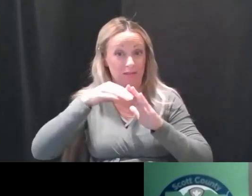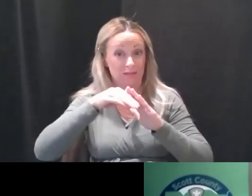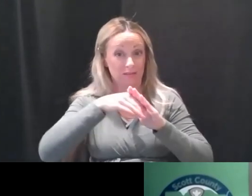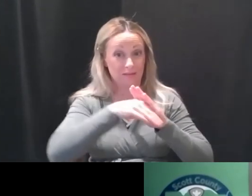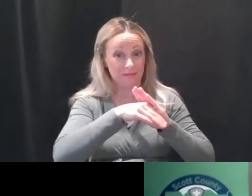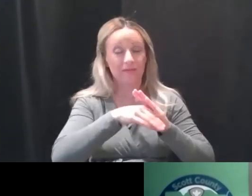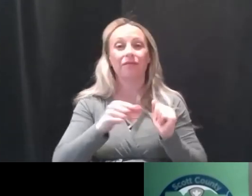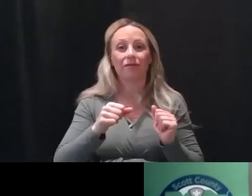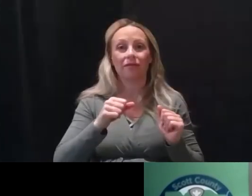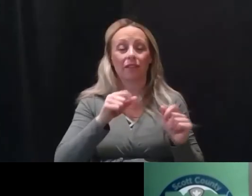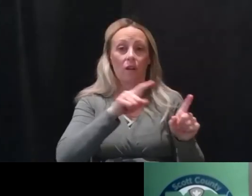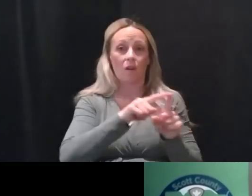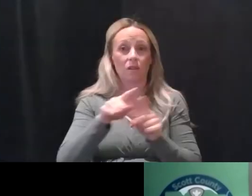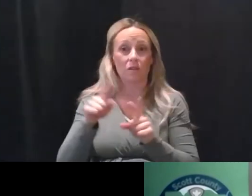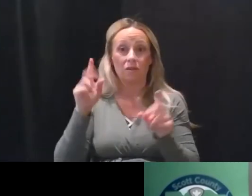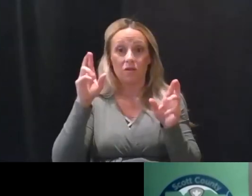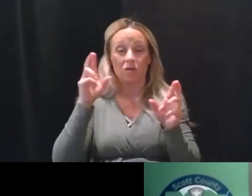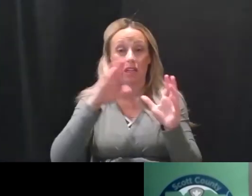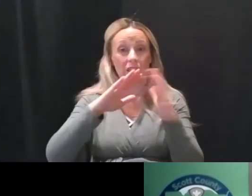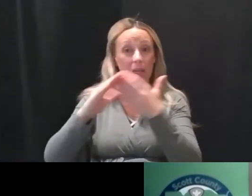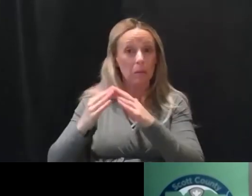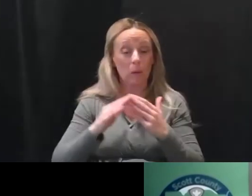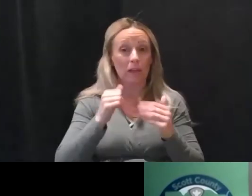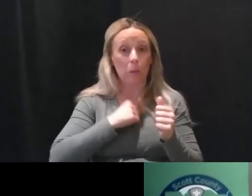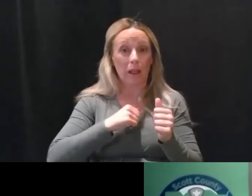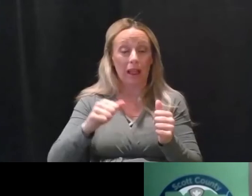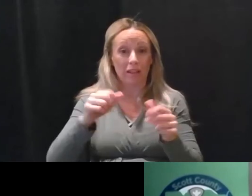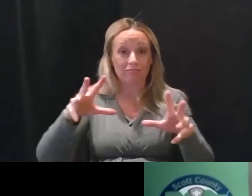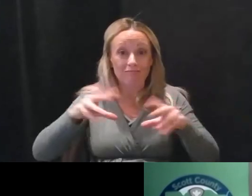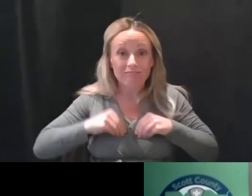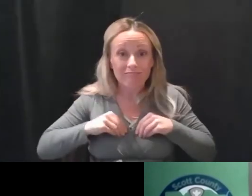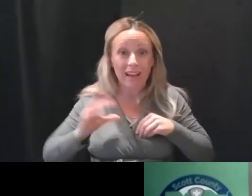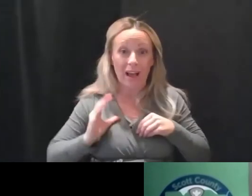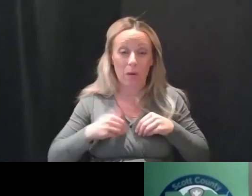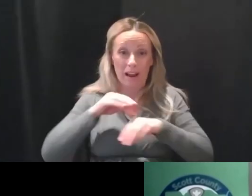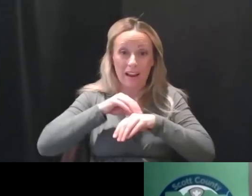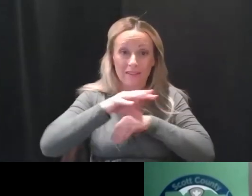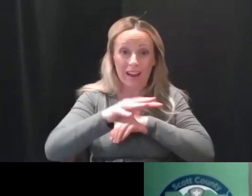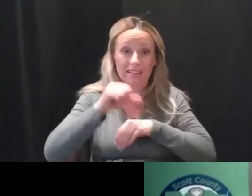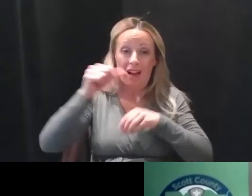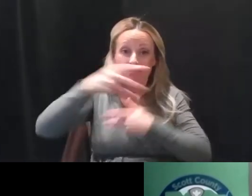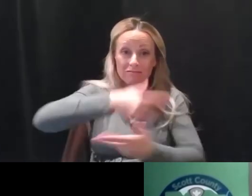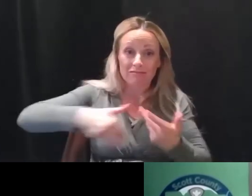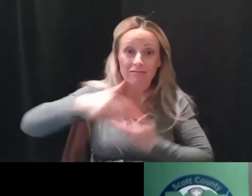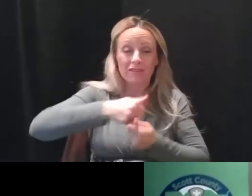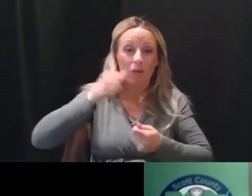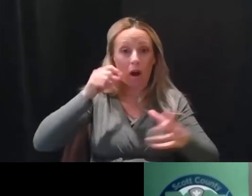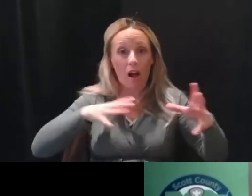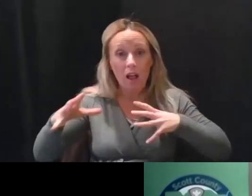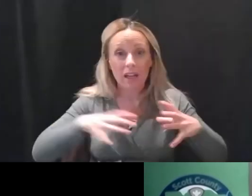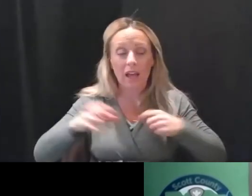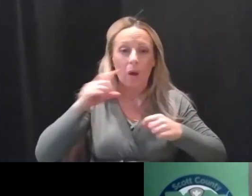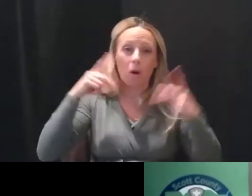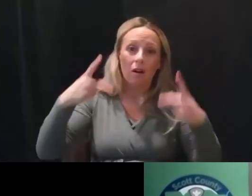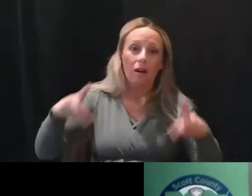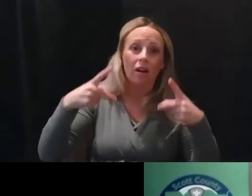also certainly hope that communities listen to our advice about not gathering for holiday gatherings, or being extremely careful